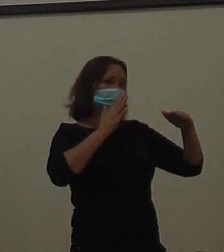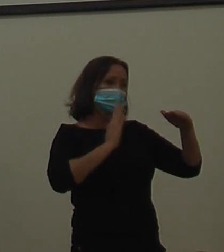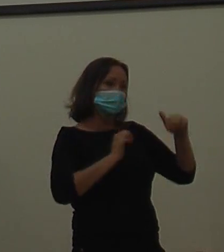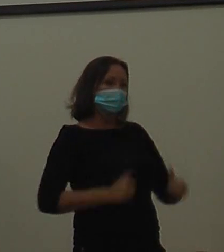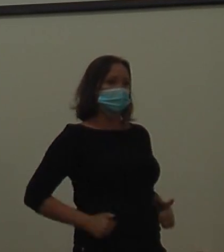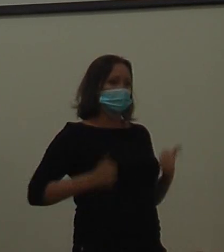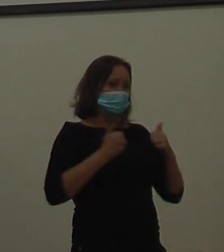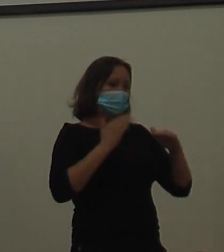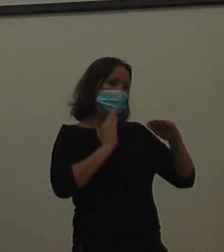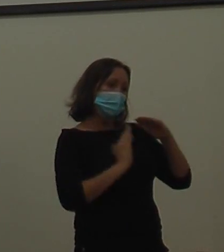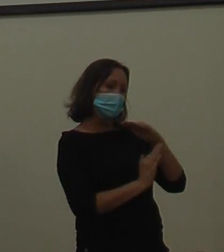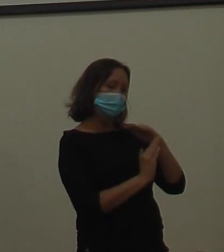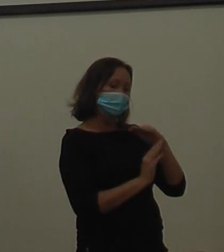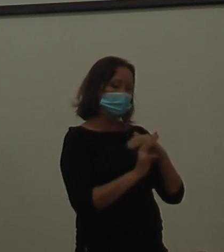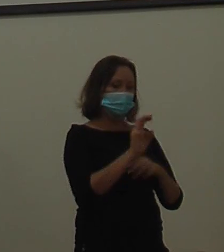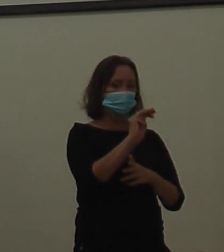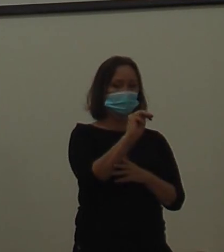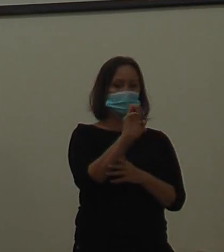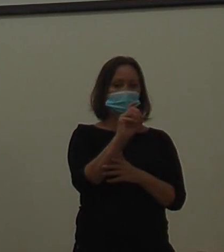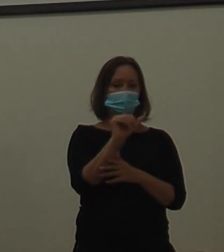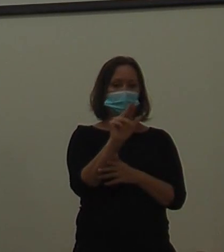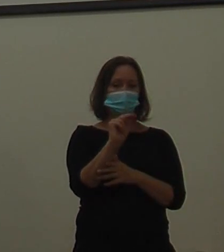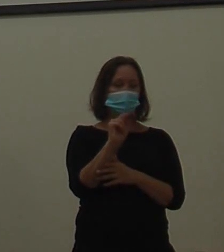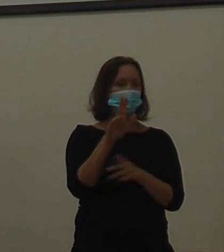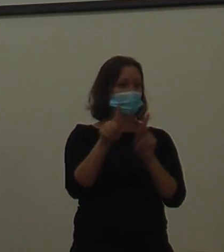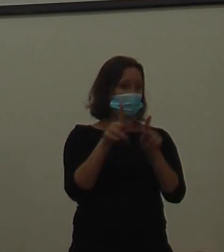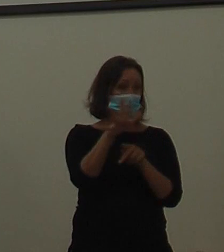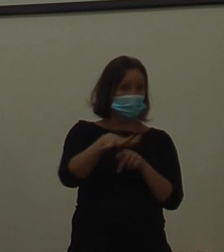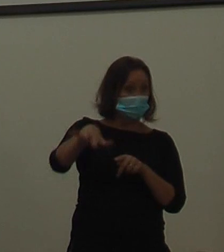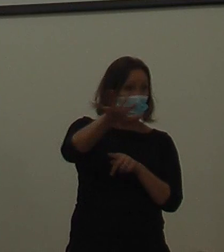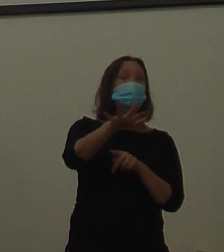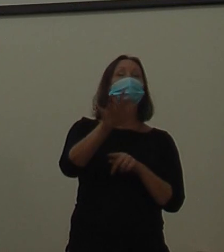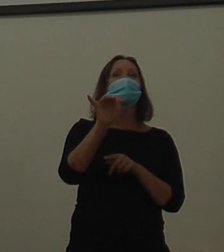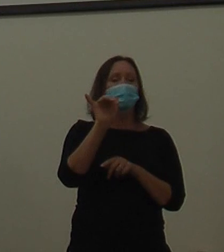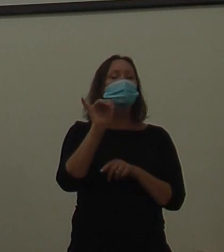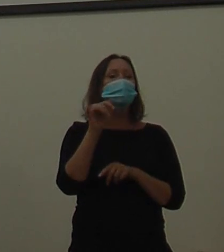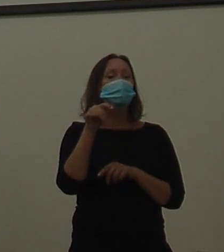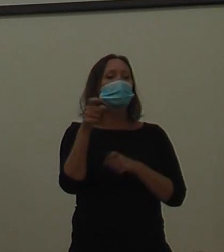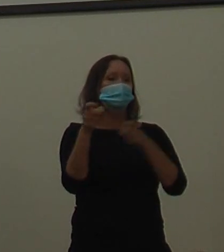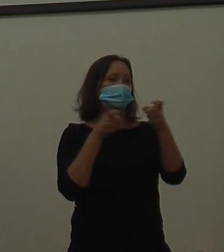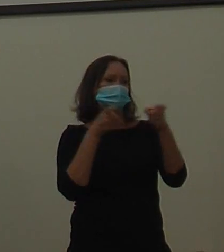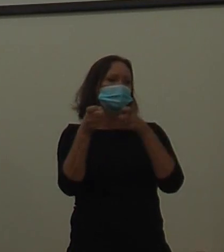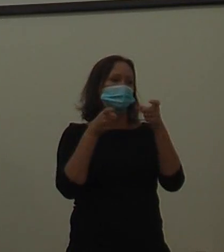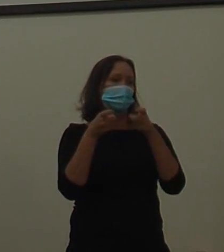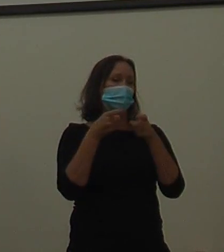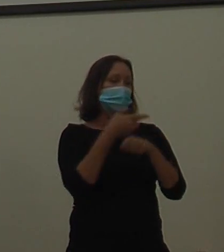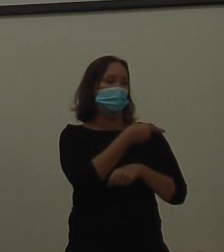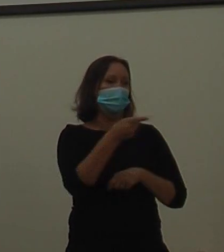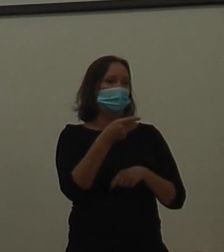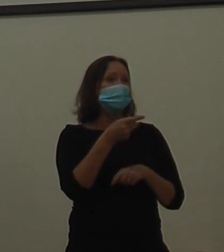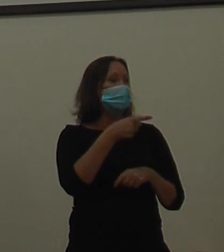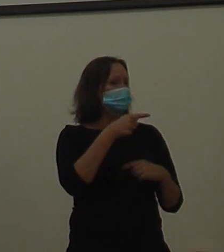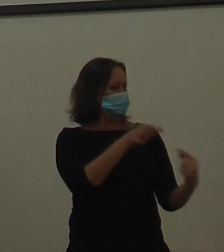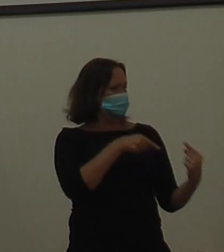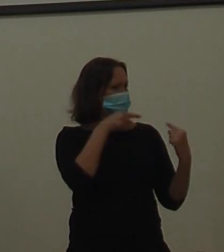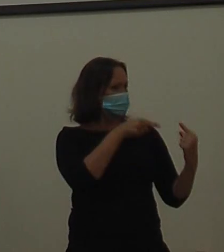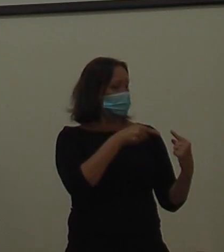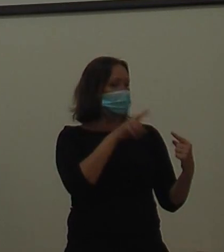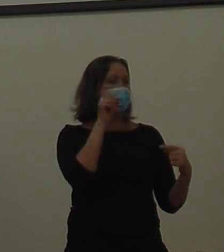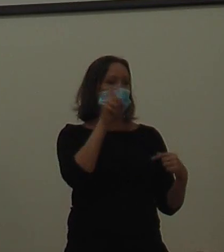for 7 years. They've been struggling. They've been having to hide and do the work of the